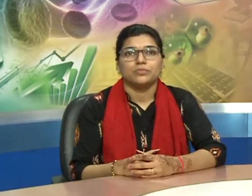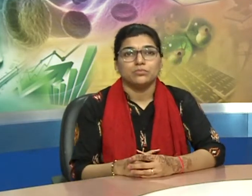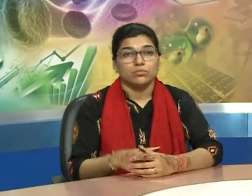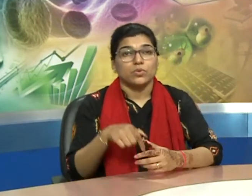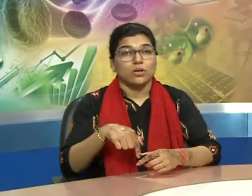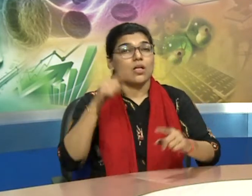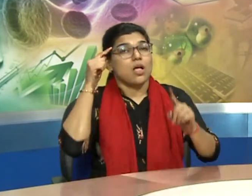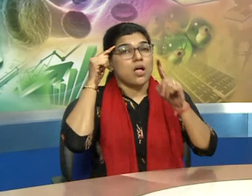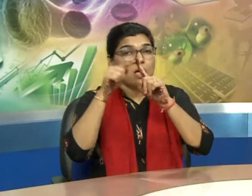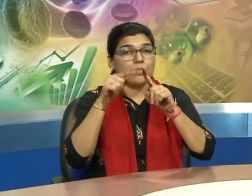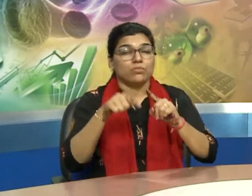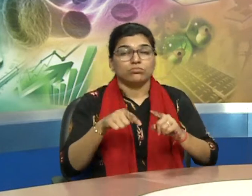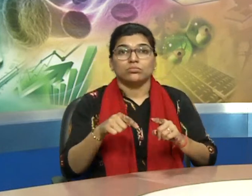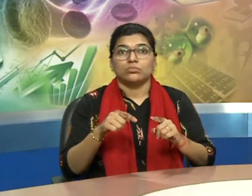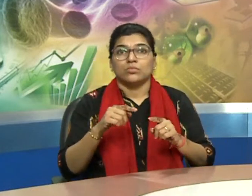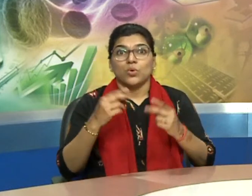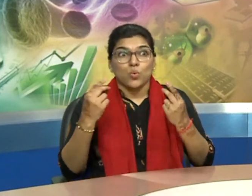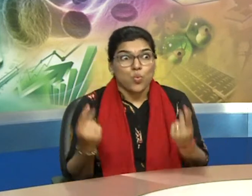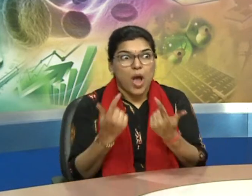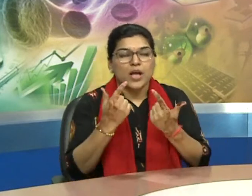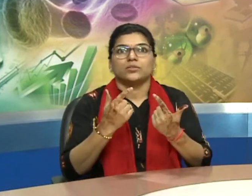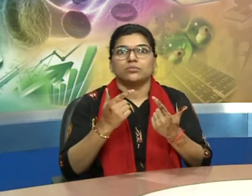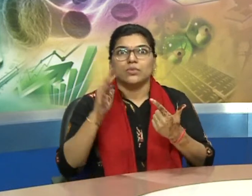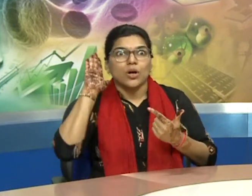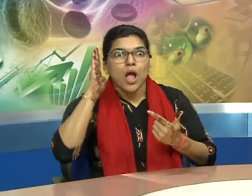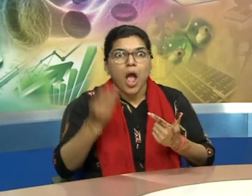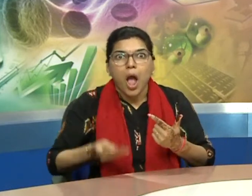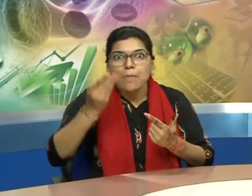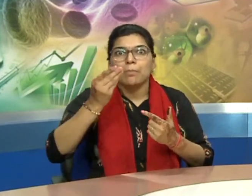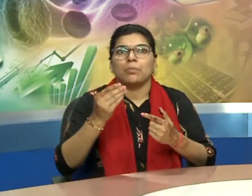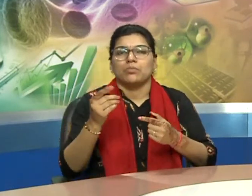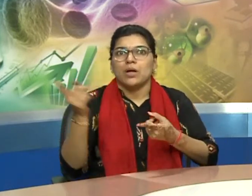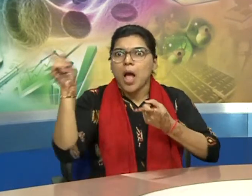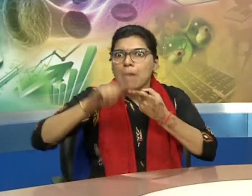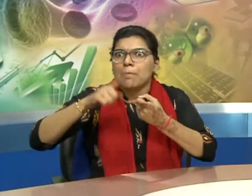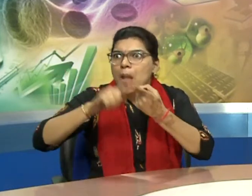The third point explains that